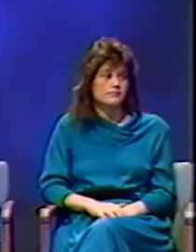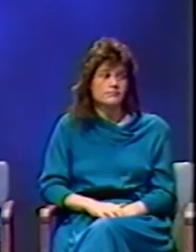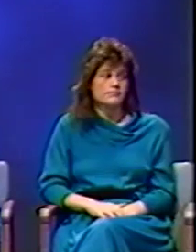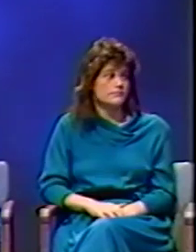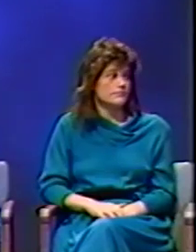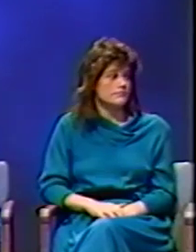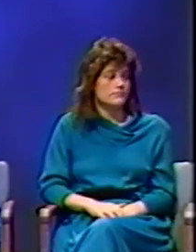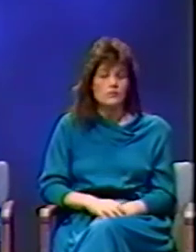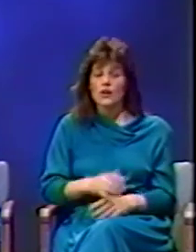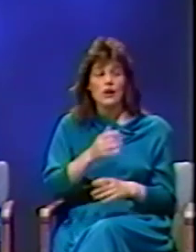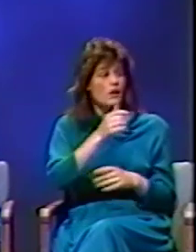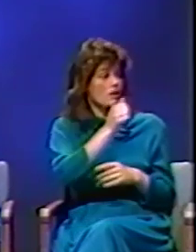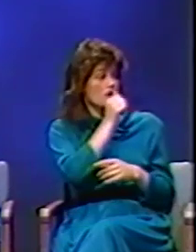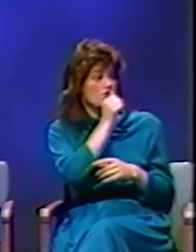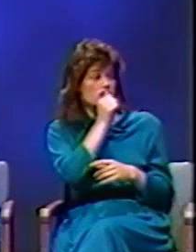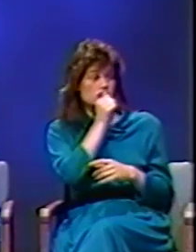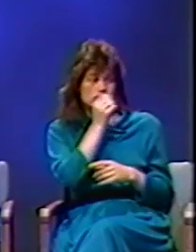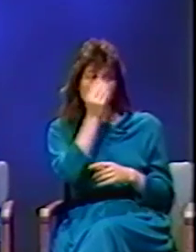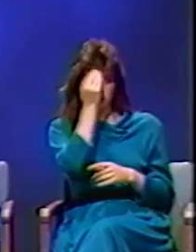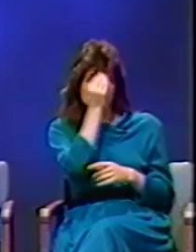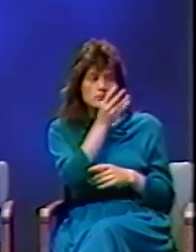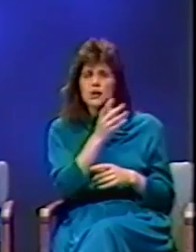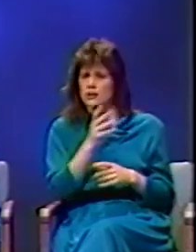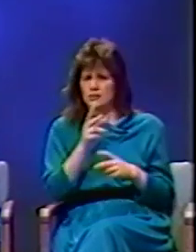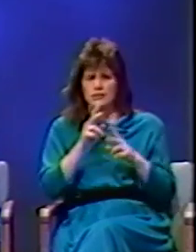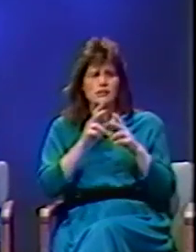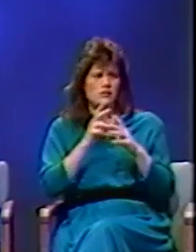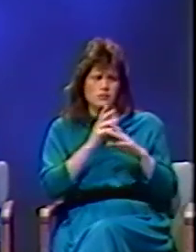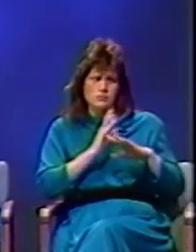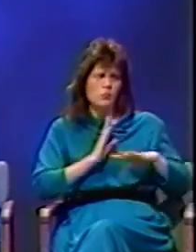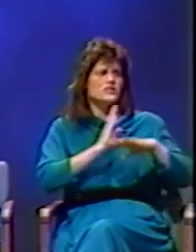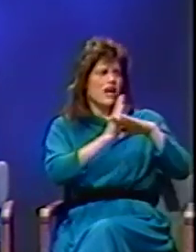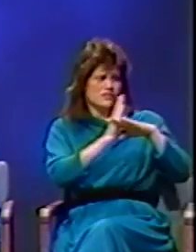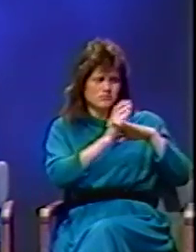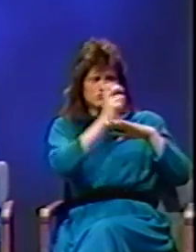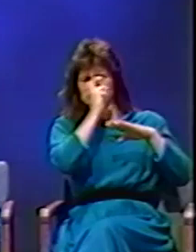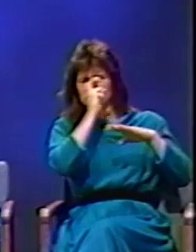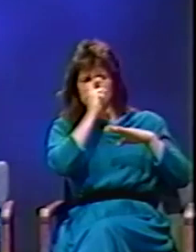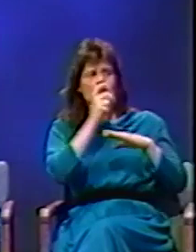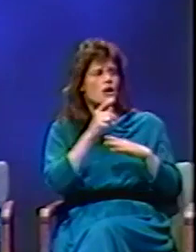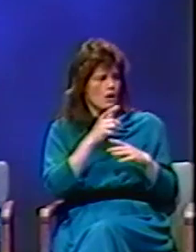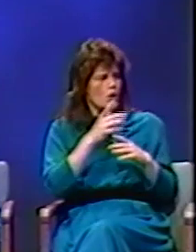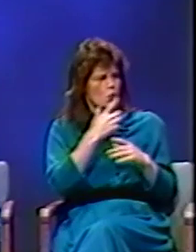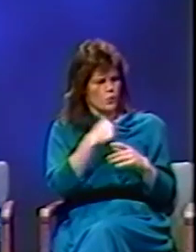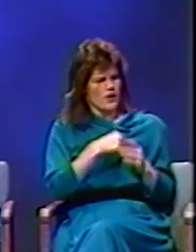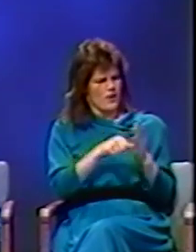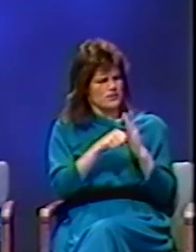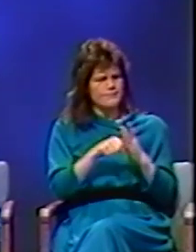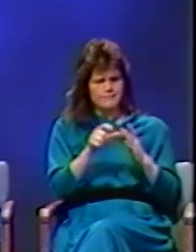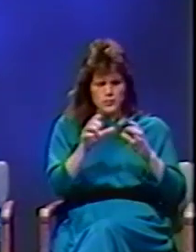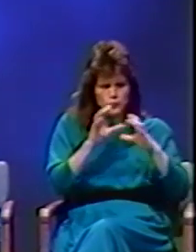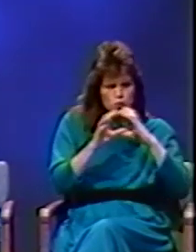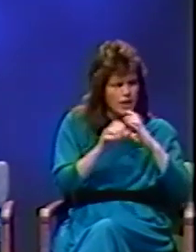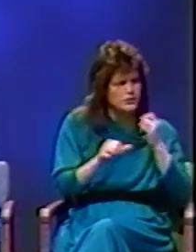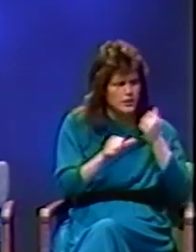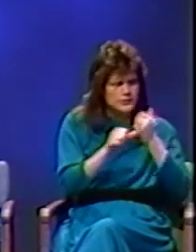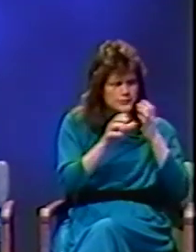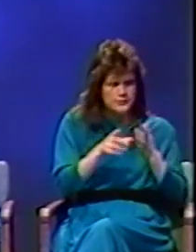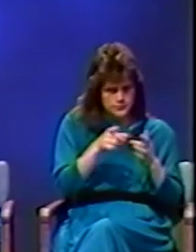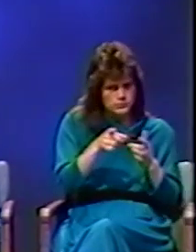And the confidentiality is strictly protected, and in fact we stress that with communication assistance, and any violation of it could